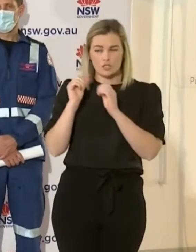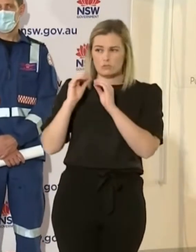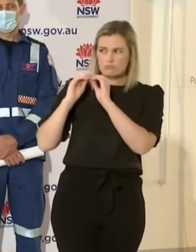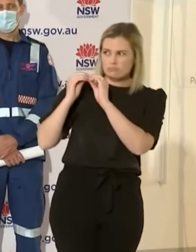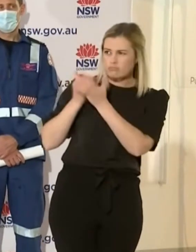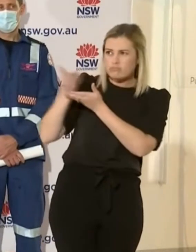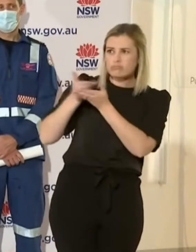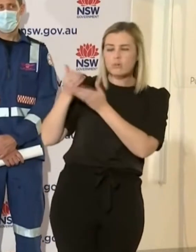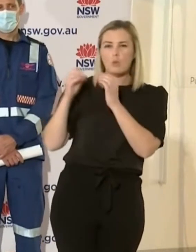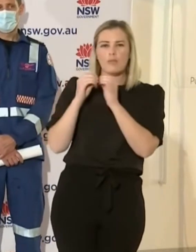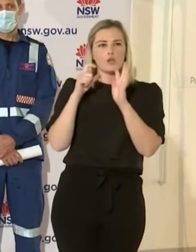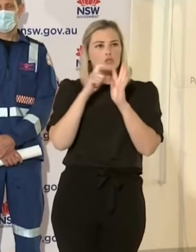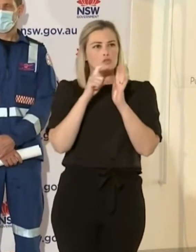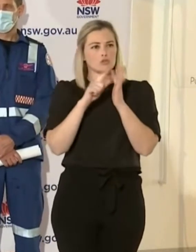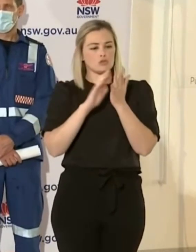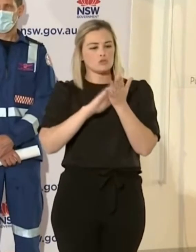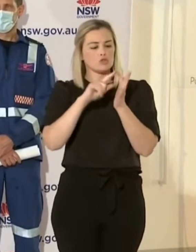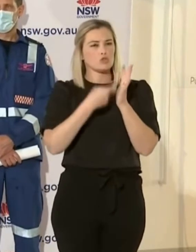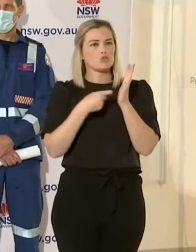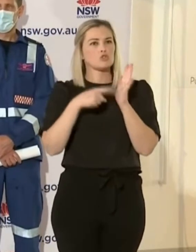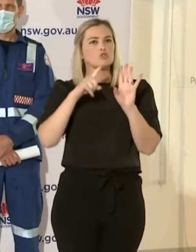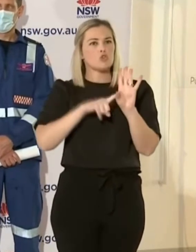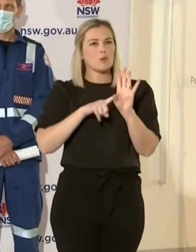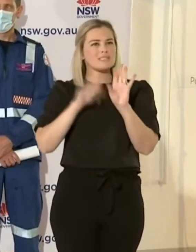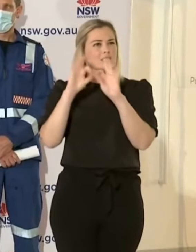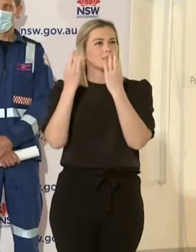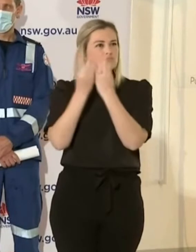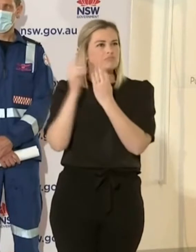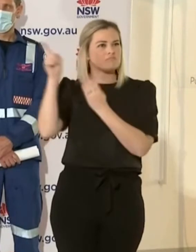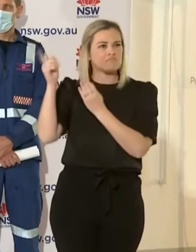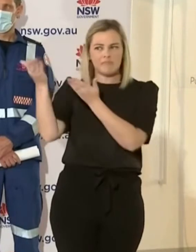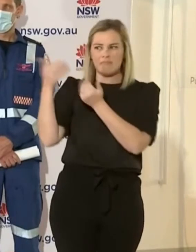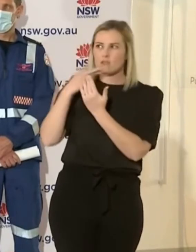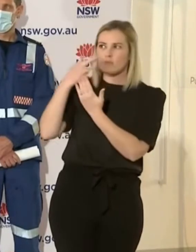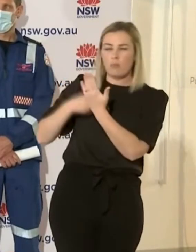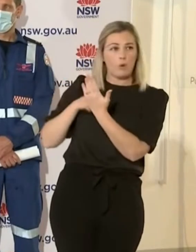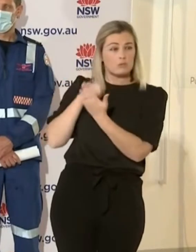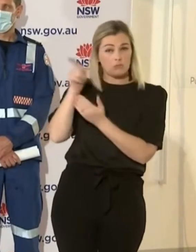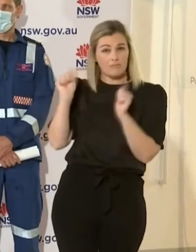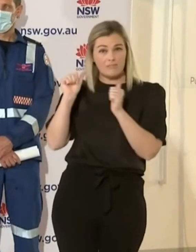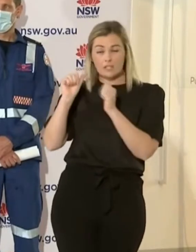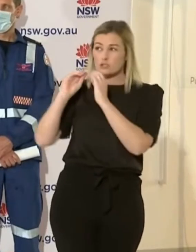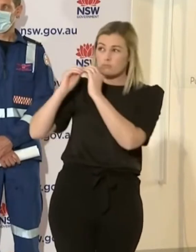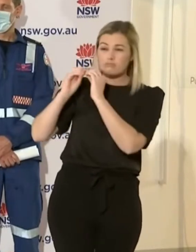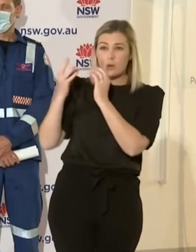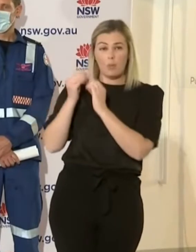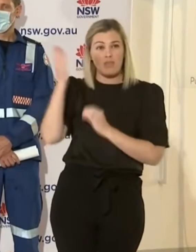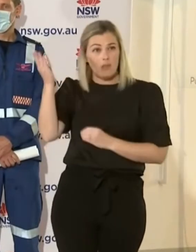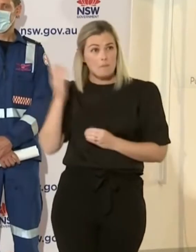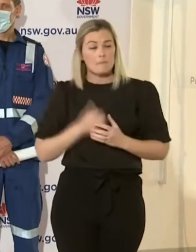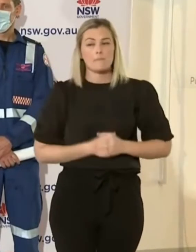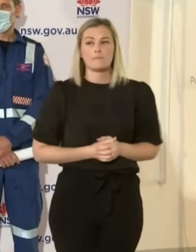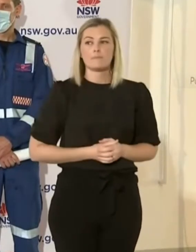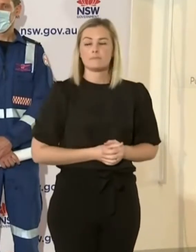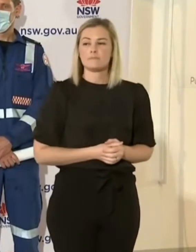Institute as part of your roadmap out? What do you make of her comments? Well, I think that each of the